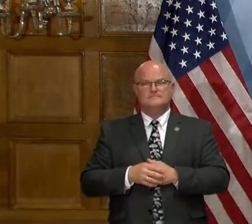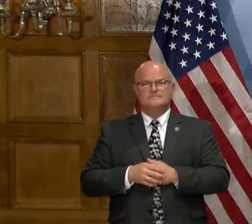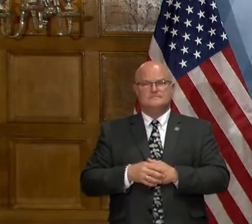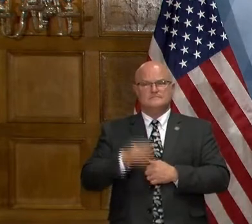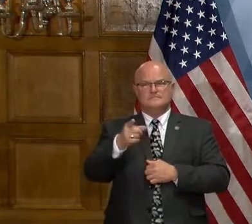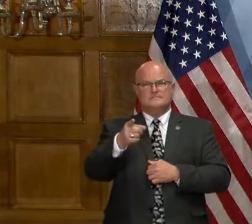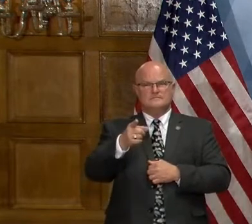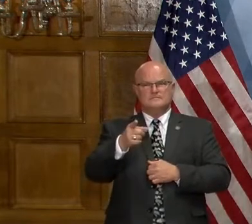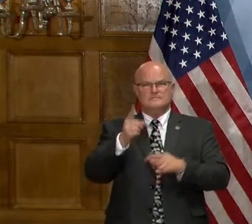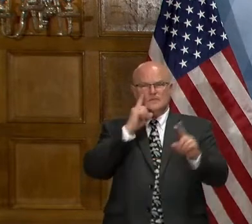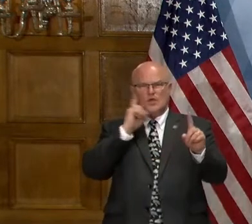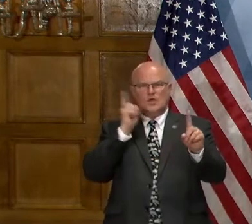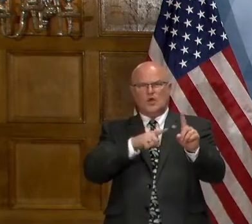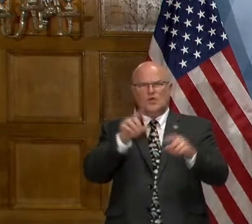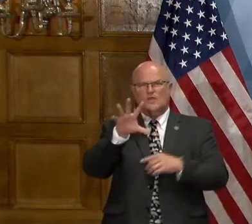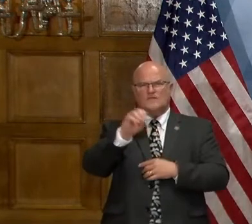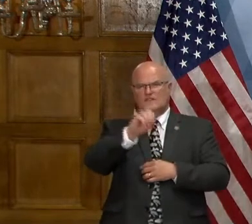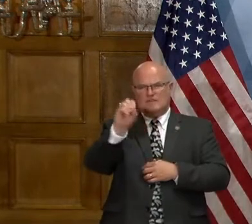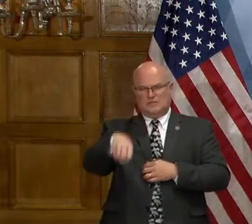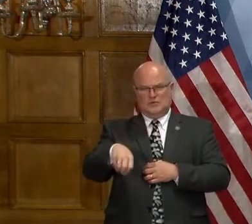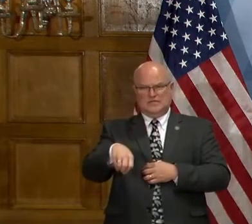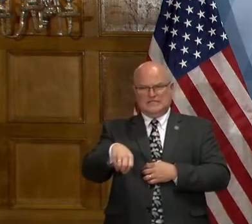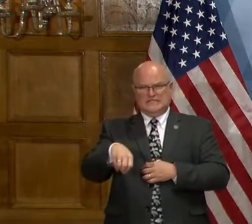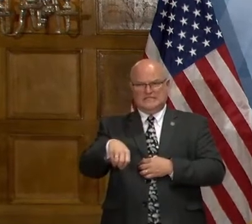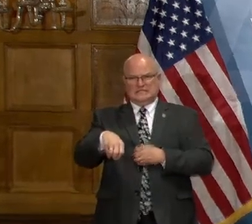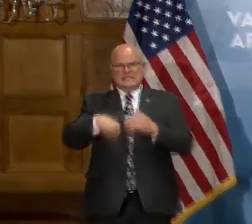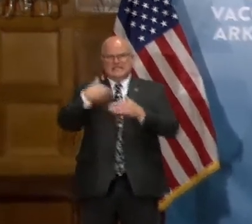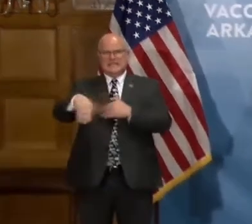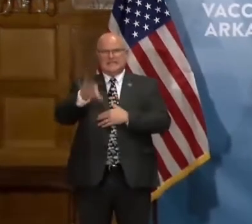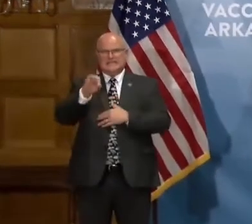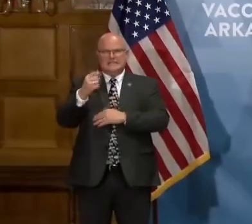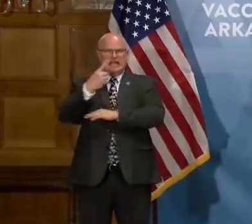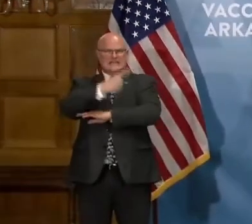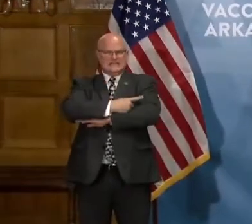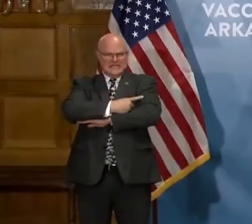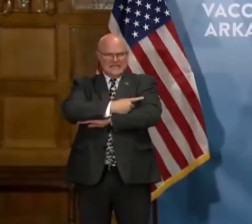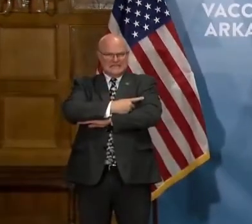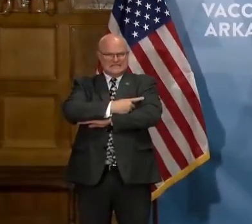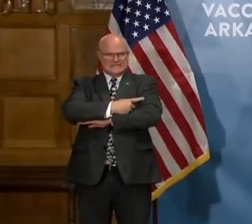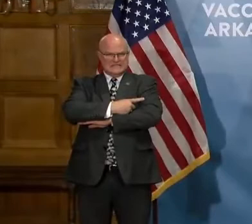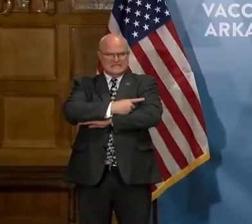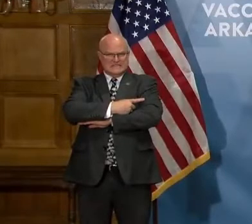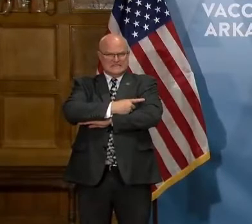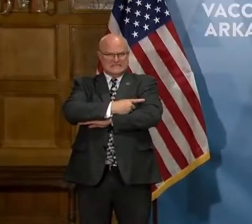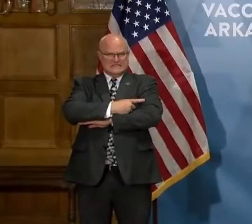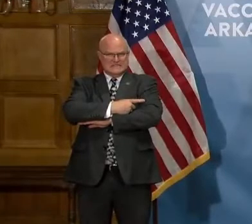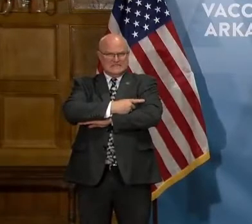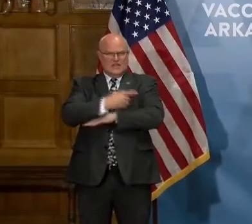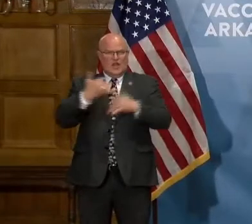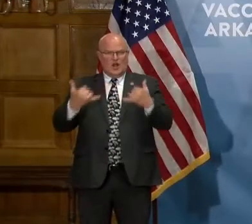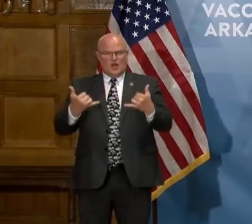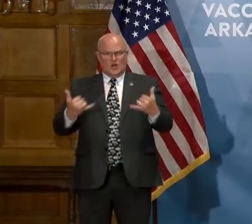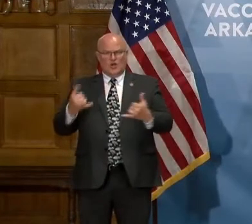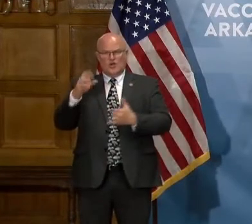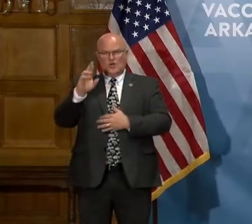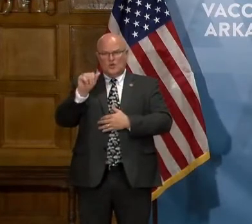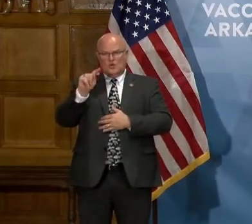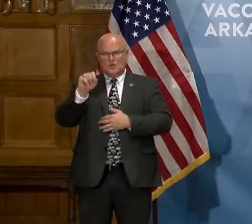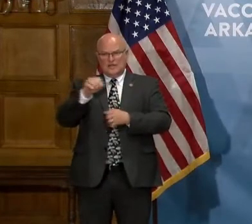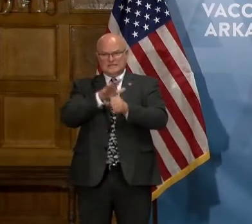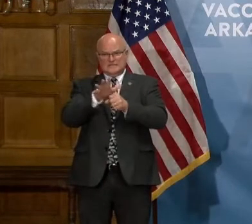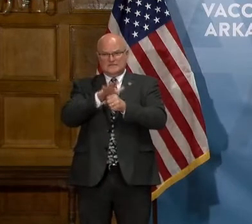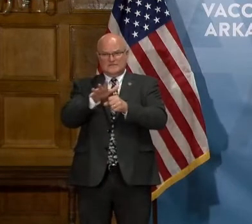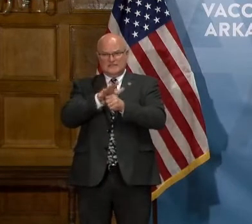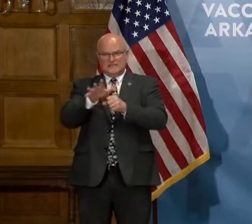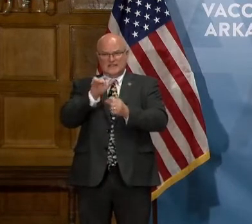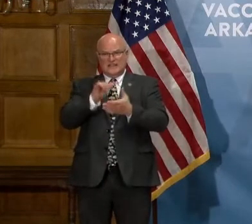On the 50% in the next 90 days, is our current pace of vaccinations sufficient to reach